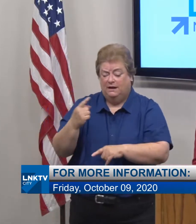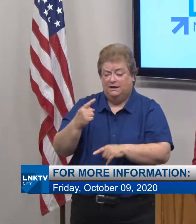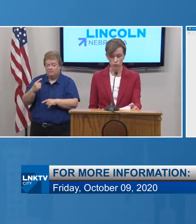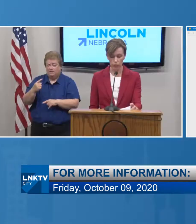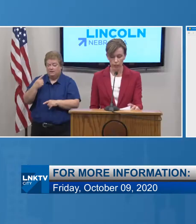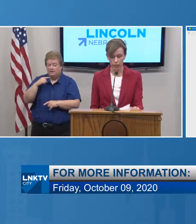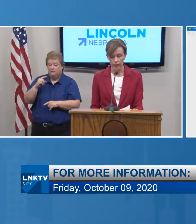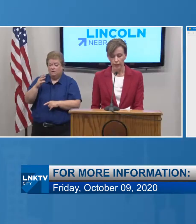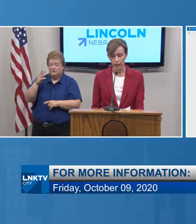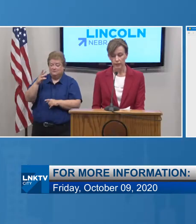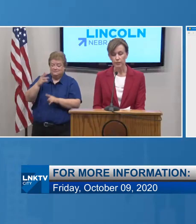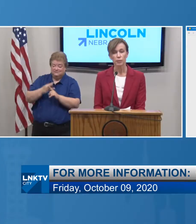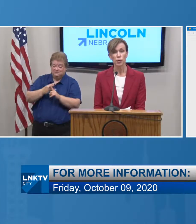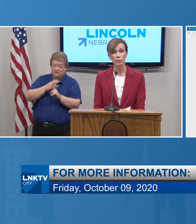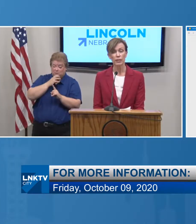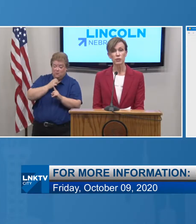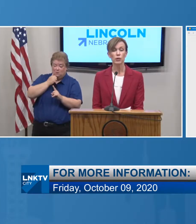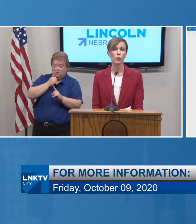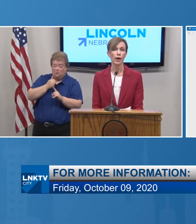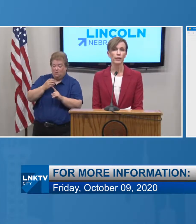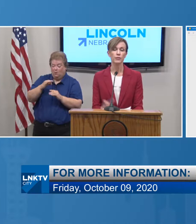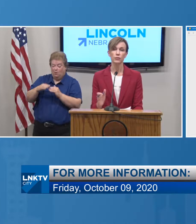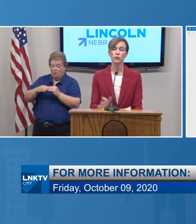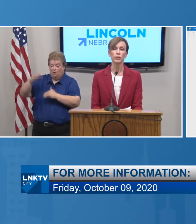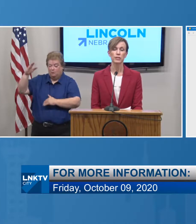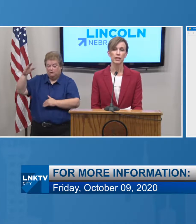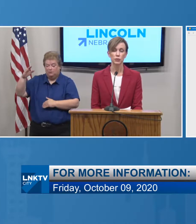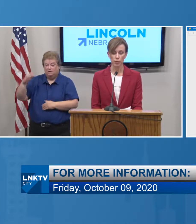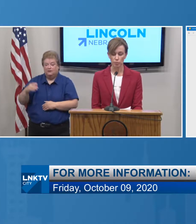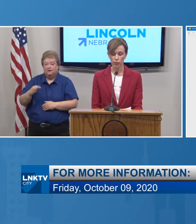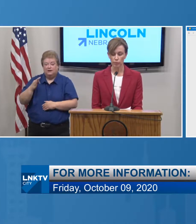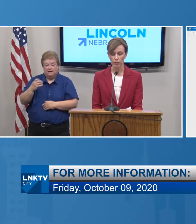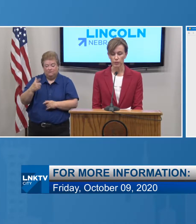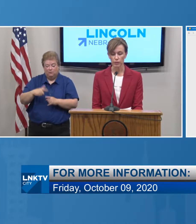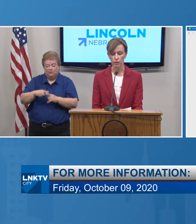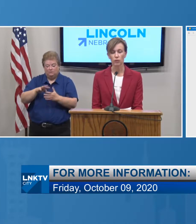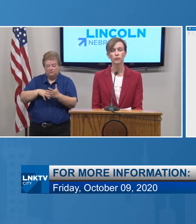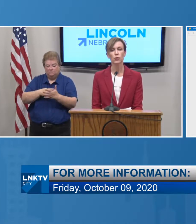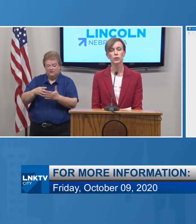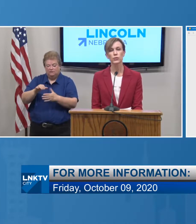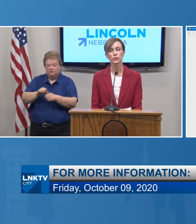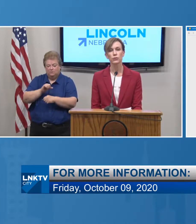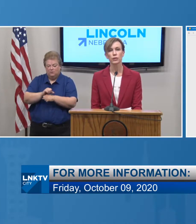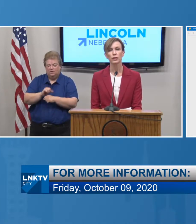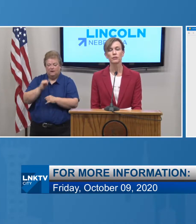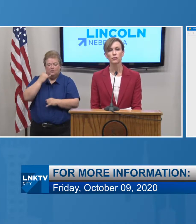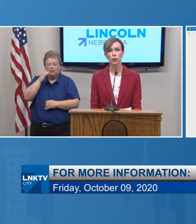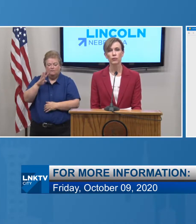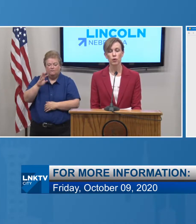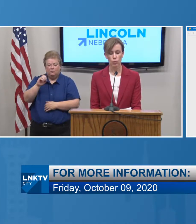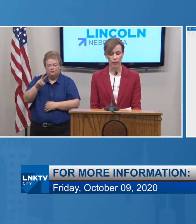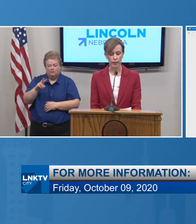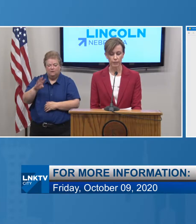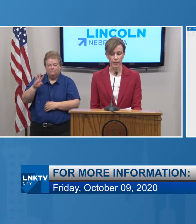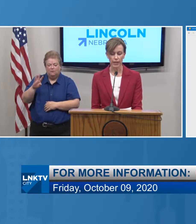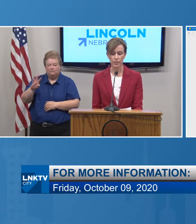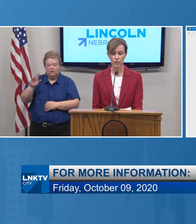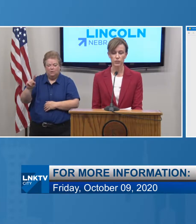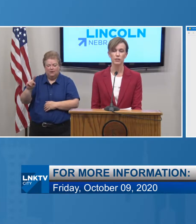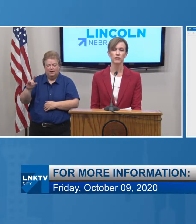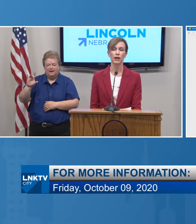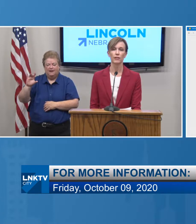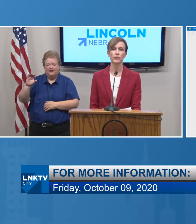months or older, and appointment is required. So if you want to schedule an appointment, you can call 402-441-8888.